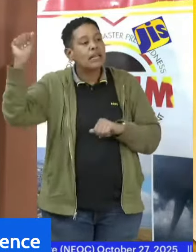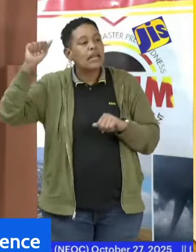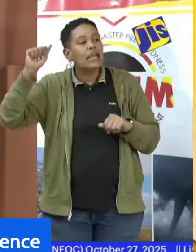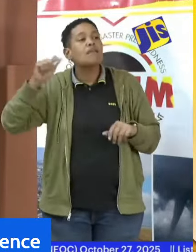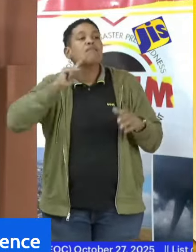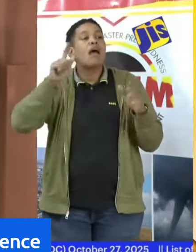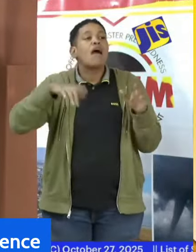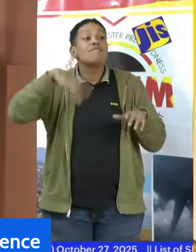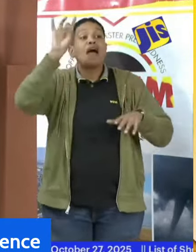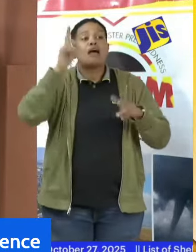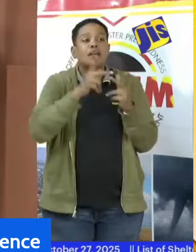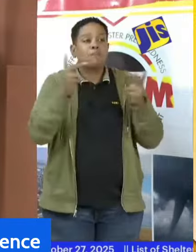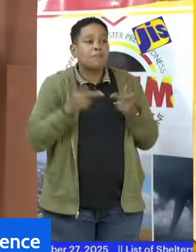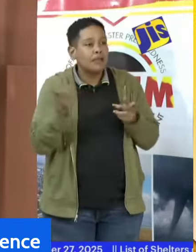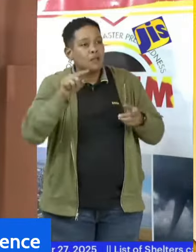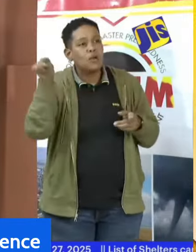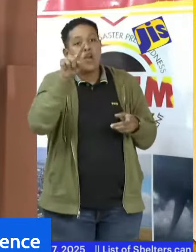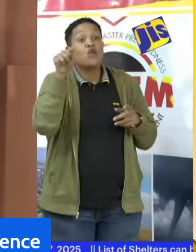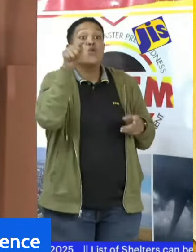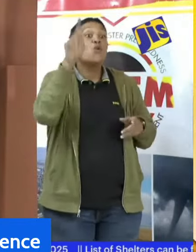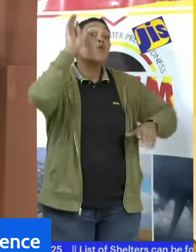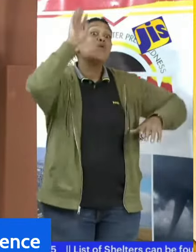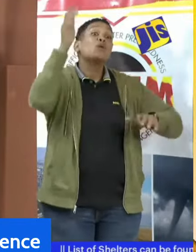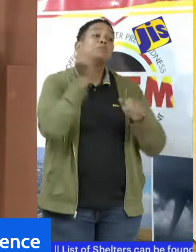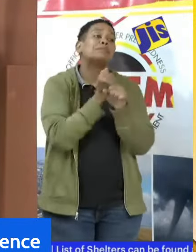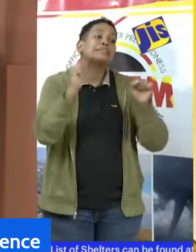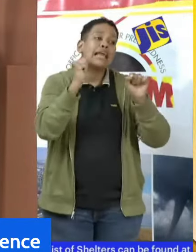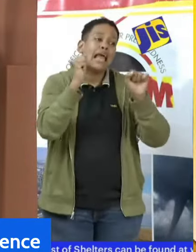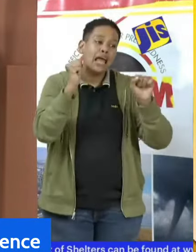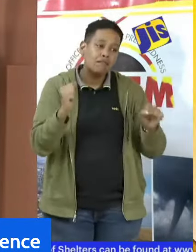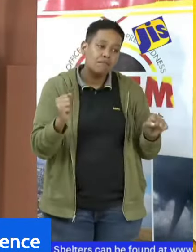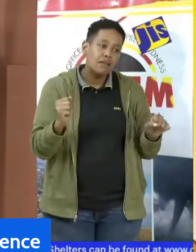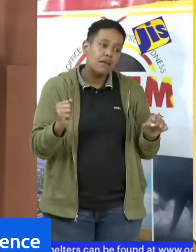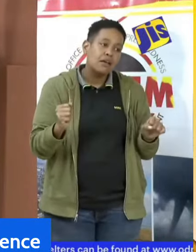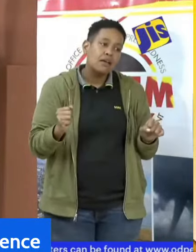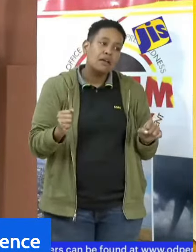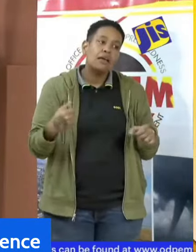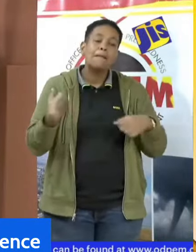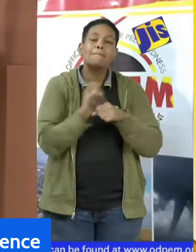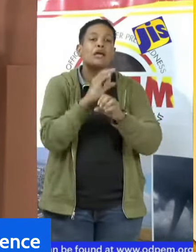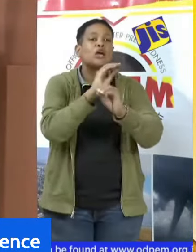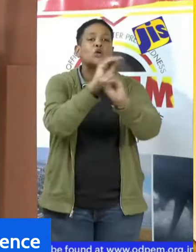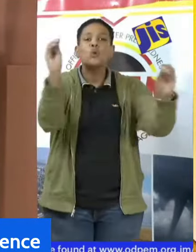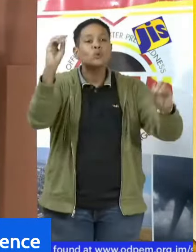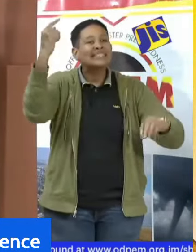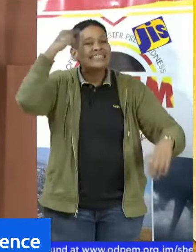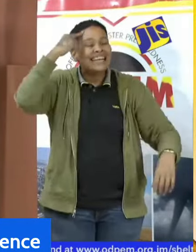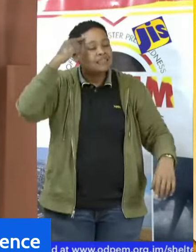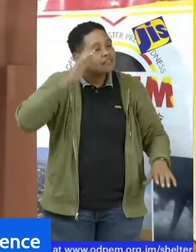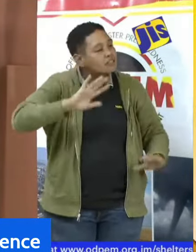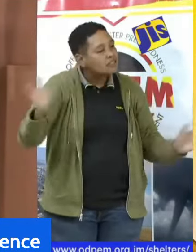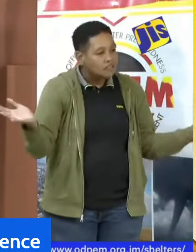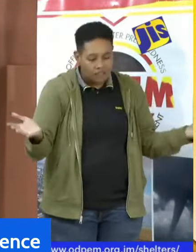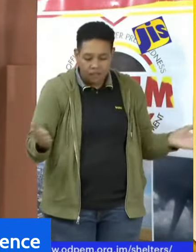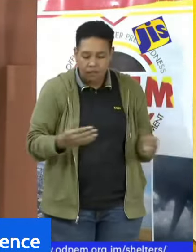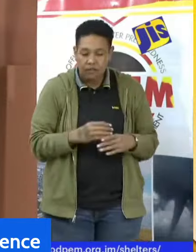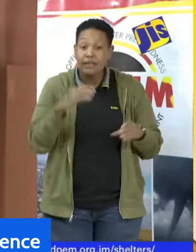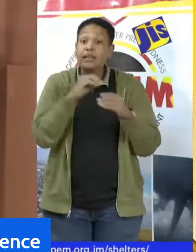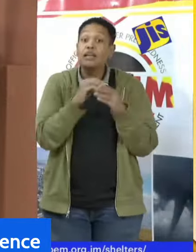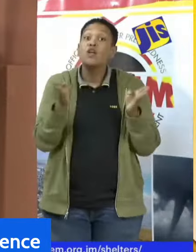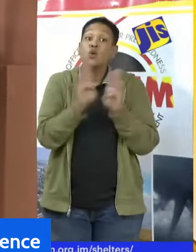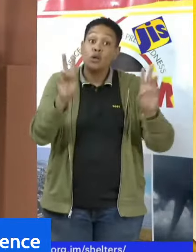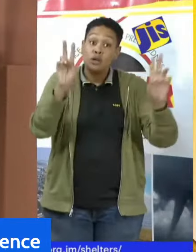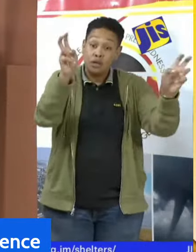a place where you will be safer. It makes no sense. And in